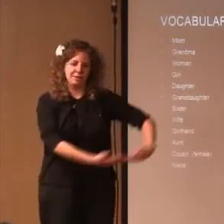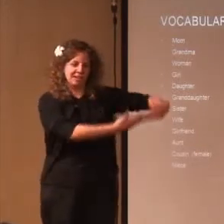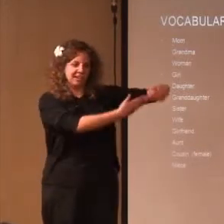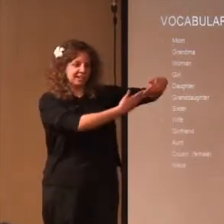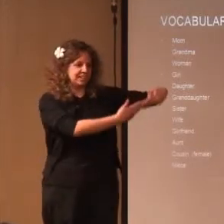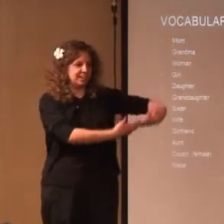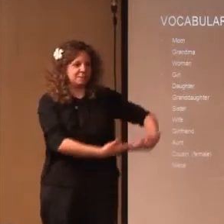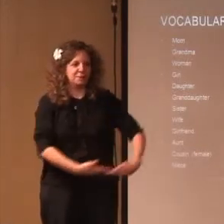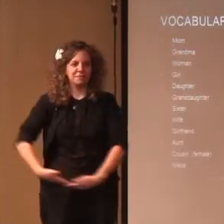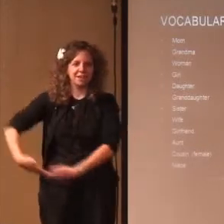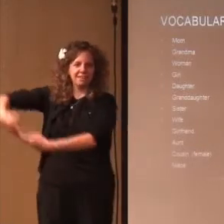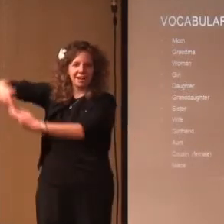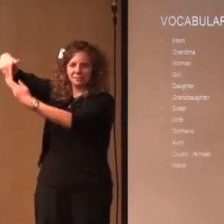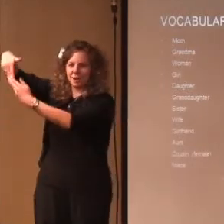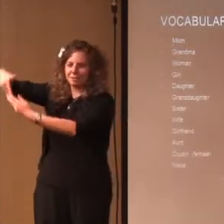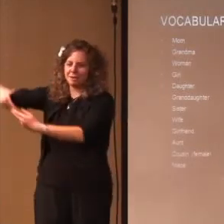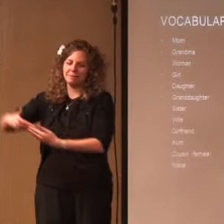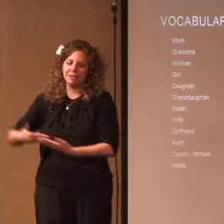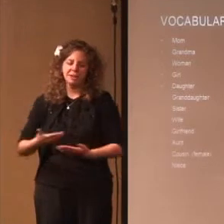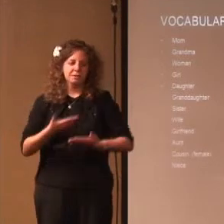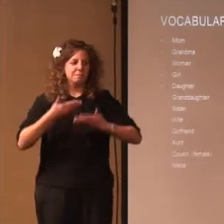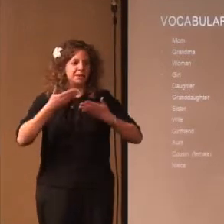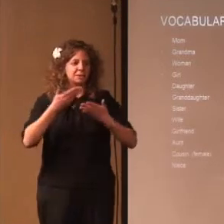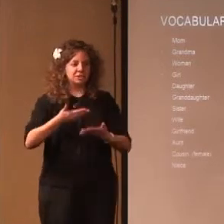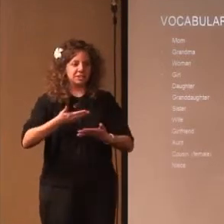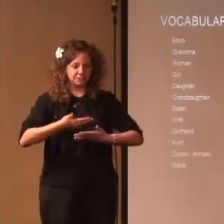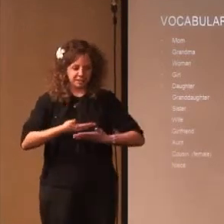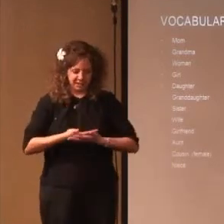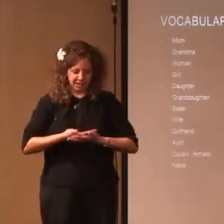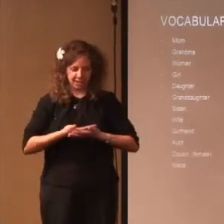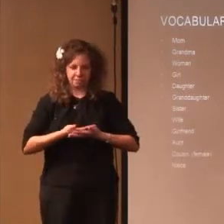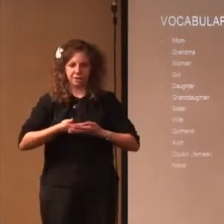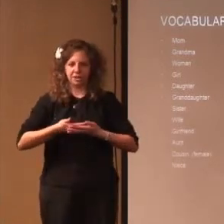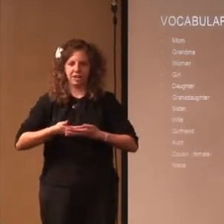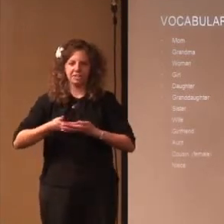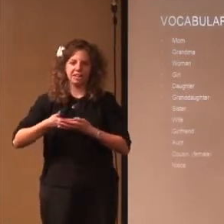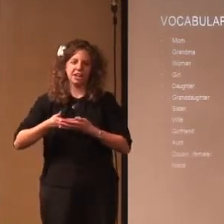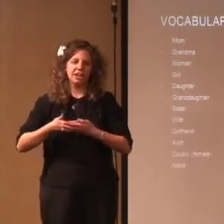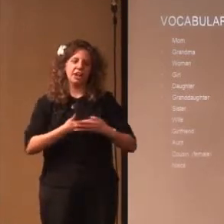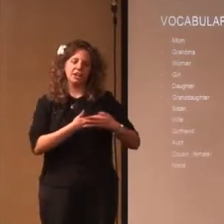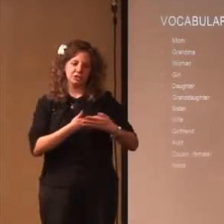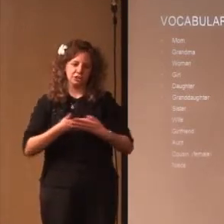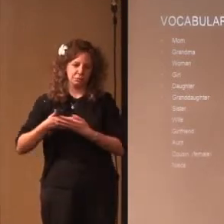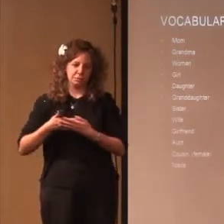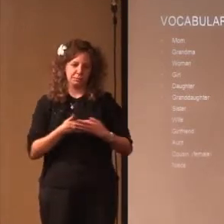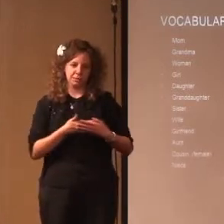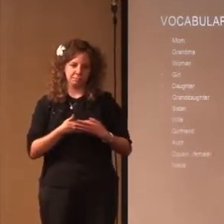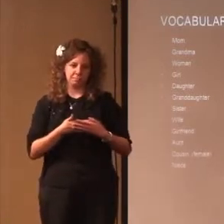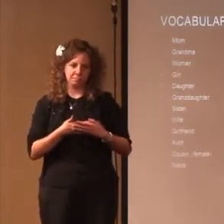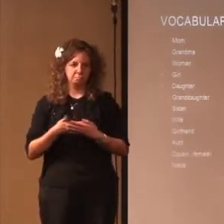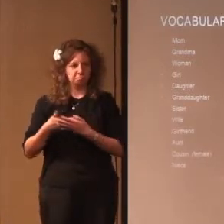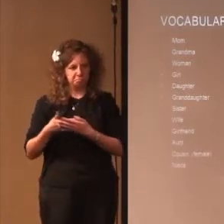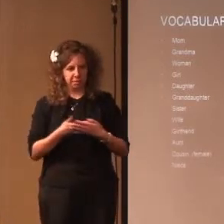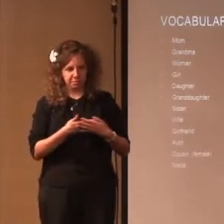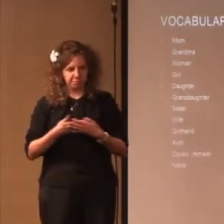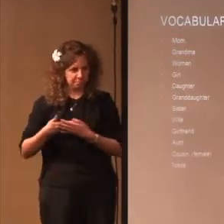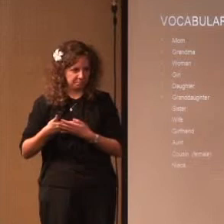big extended movement like rockabye baby, but you can just simply take and put your hands here, and you can just do baby,